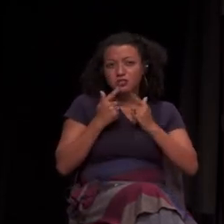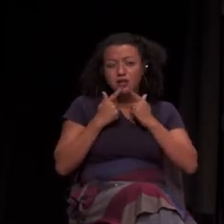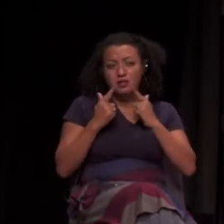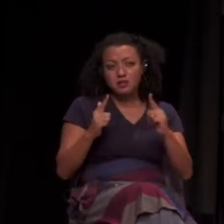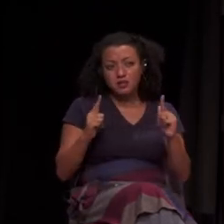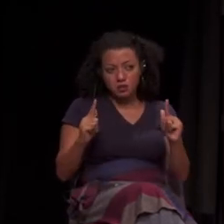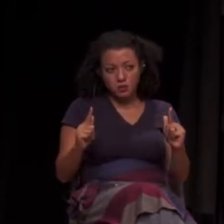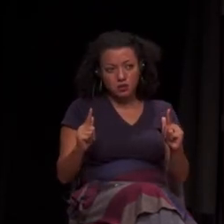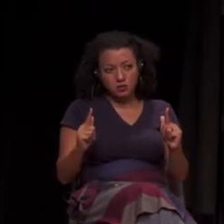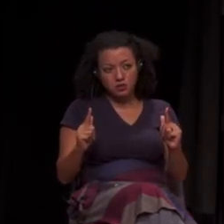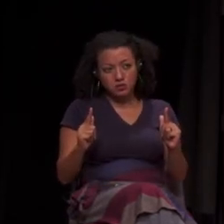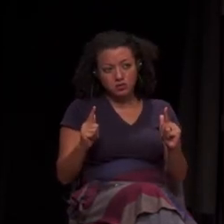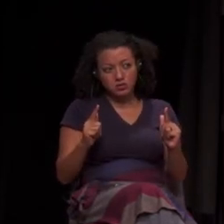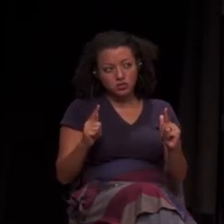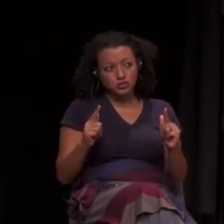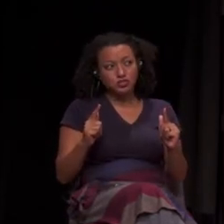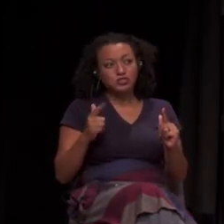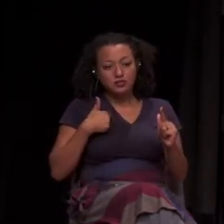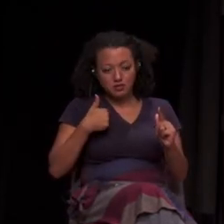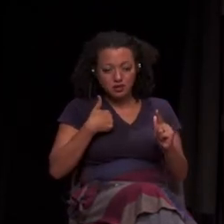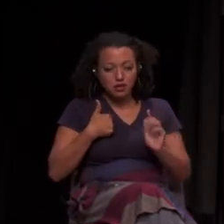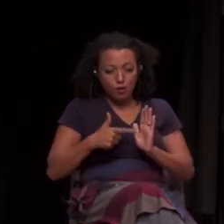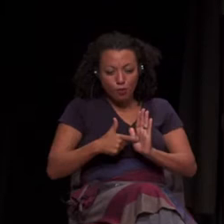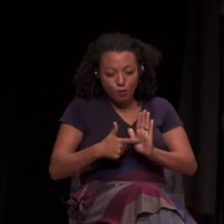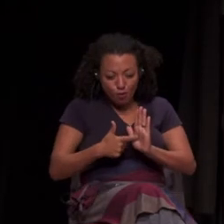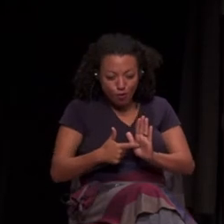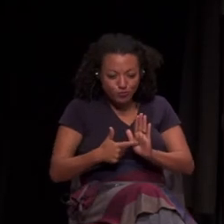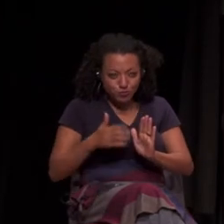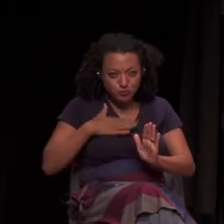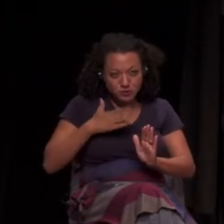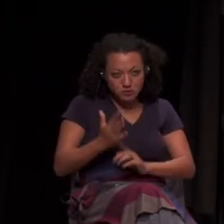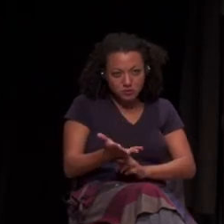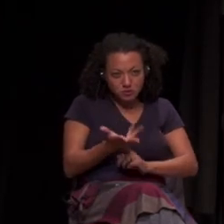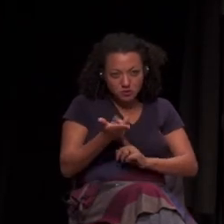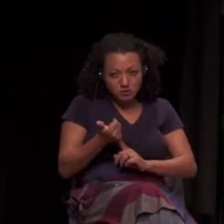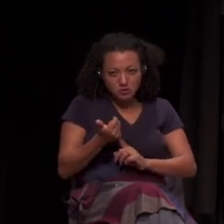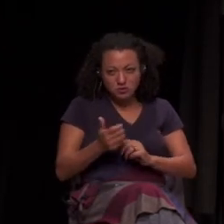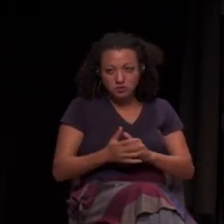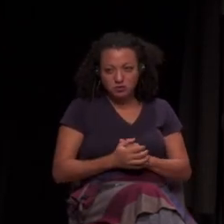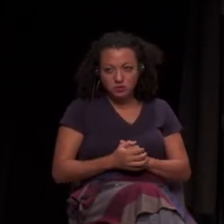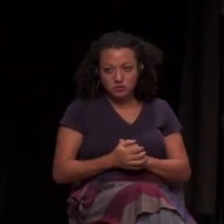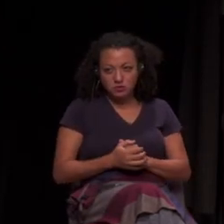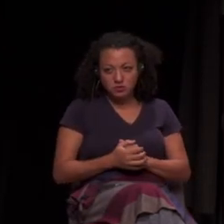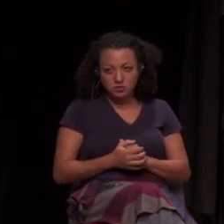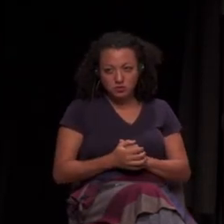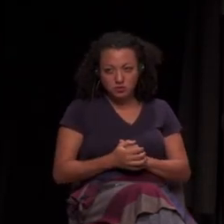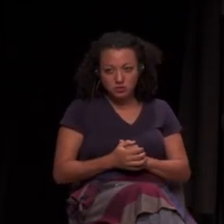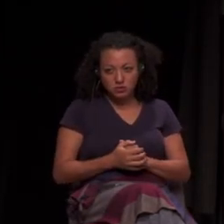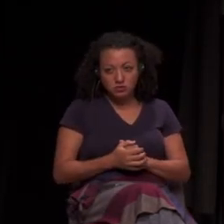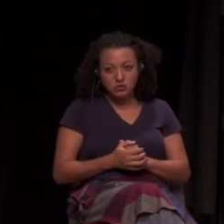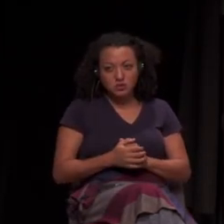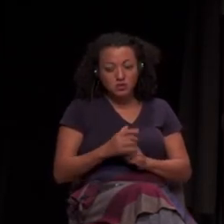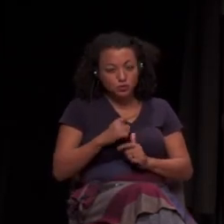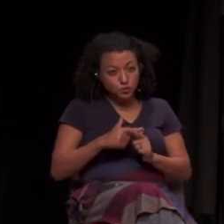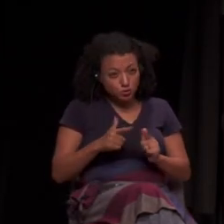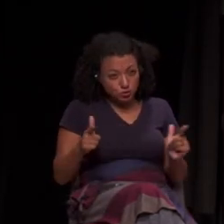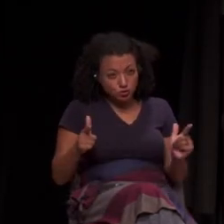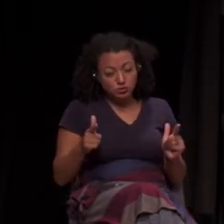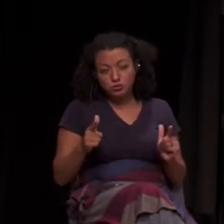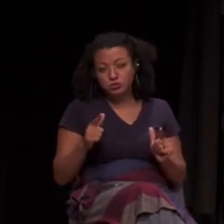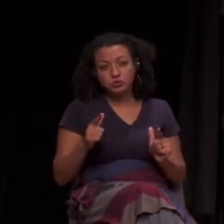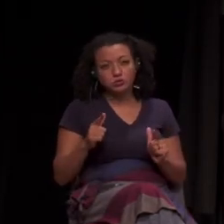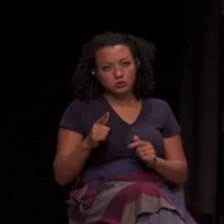my explorations in art. And I've been incredibly fortunate to be able to have